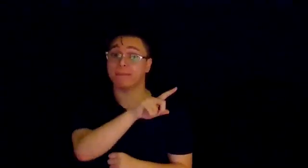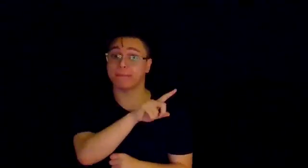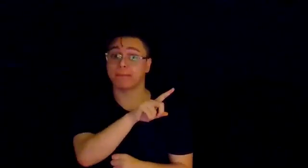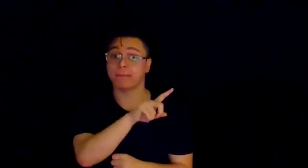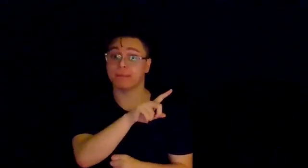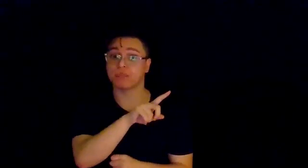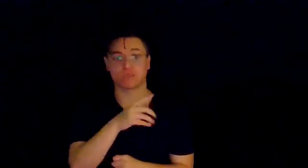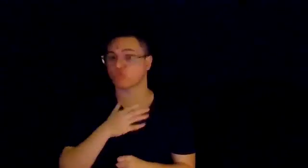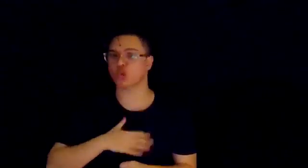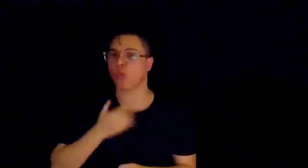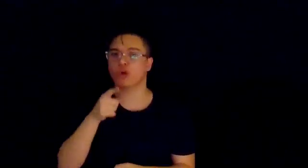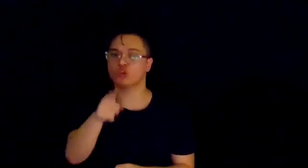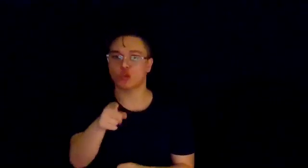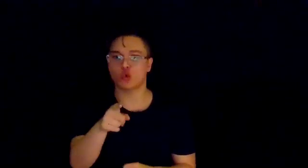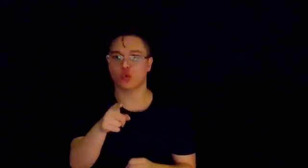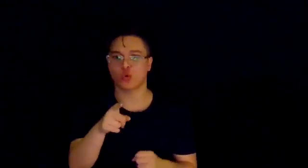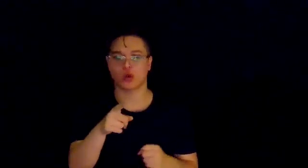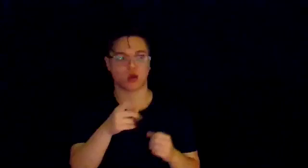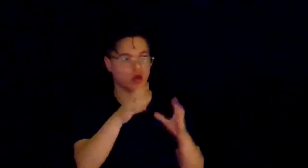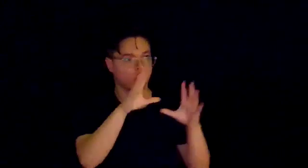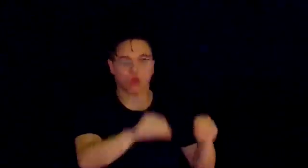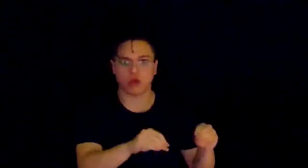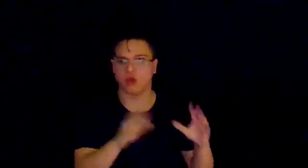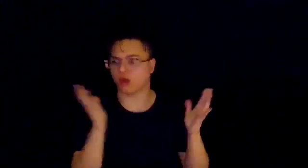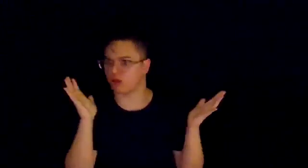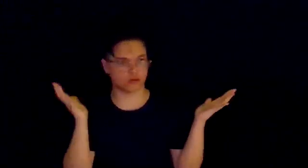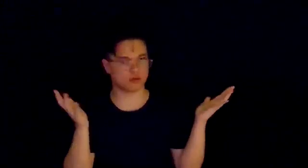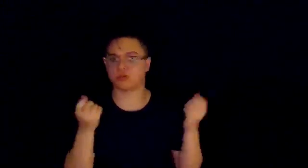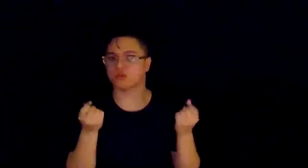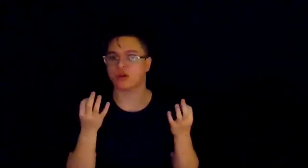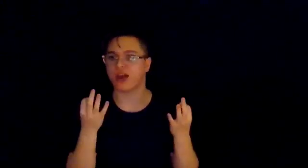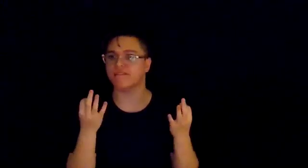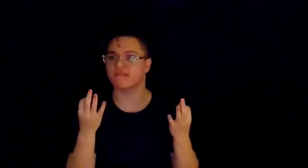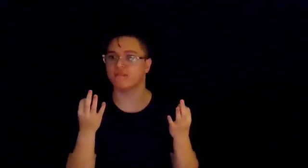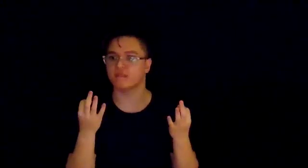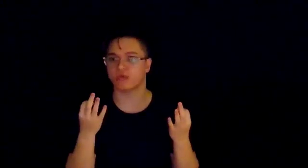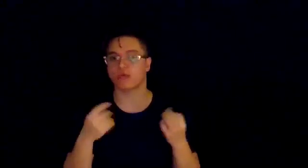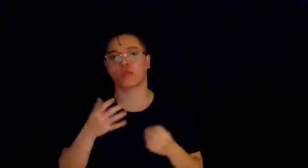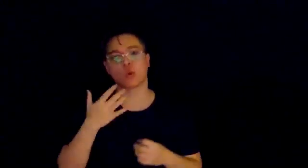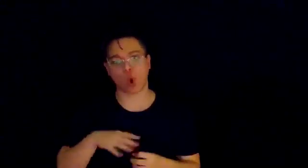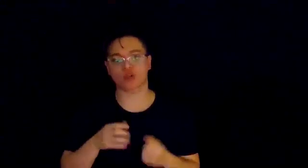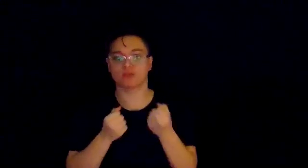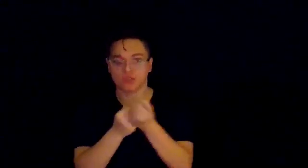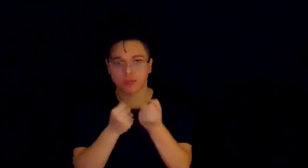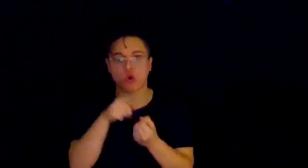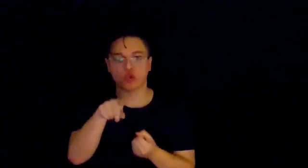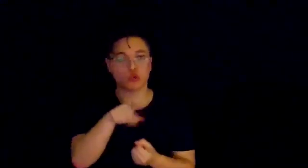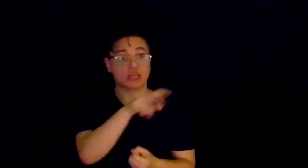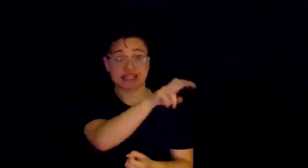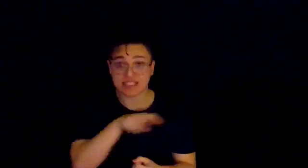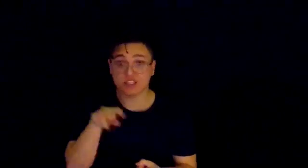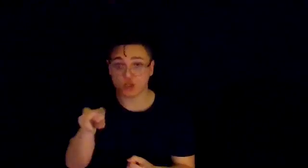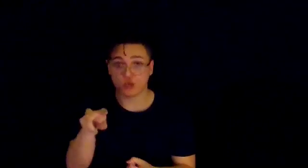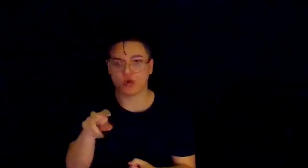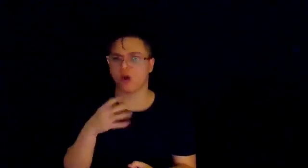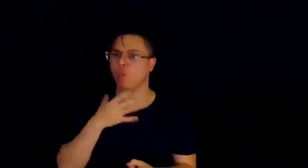So we really need to know what you had before in the past. We don't want you to all of a sudden miss out once you transition into the NDIS.